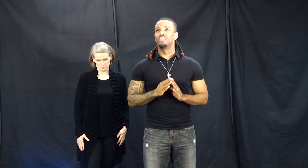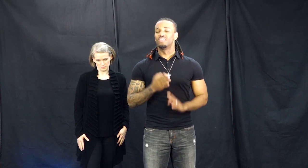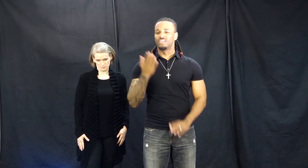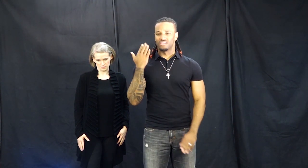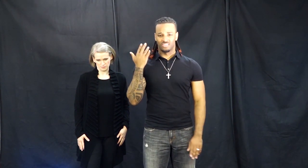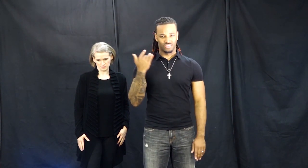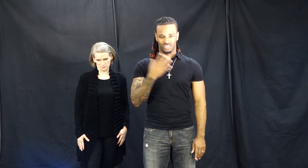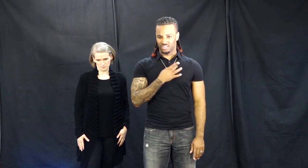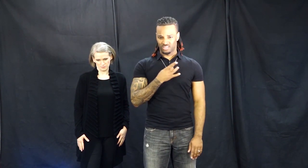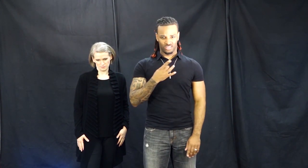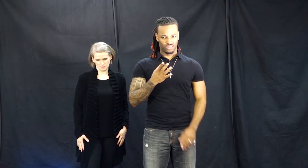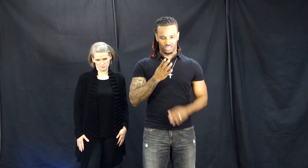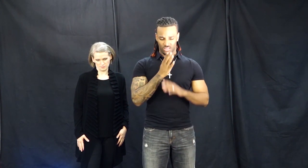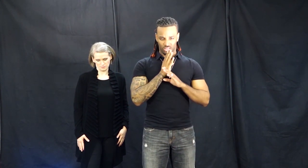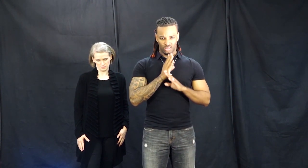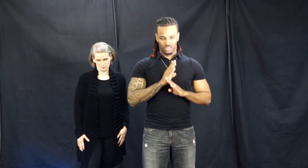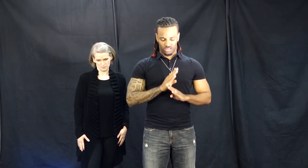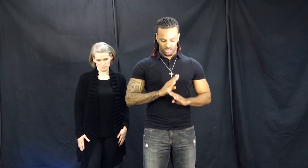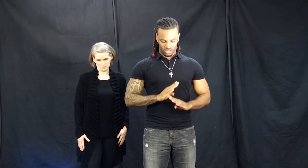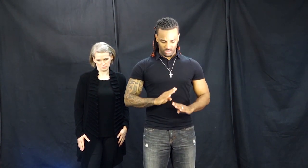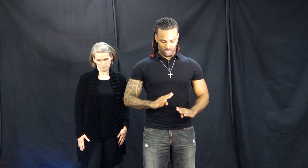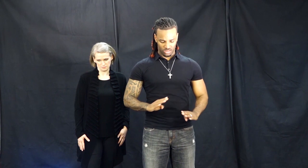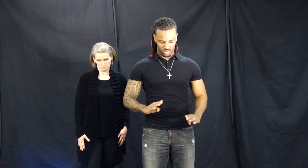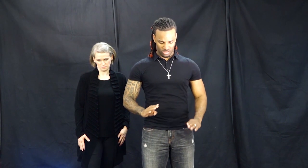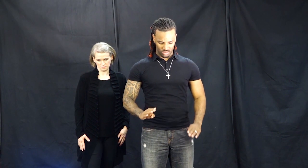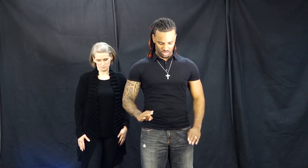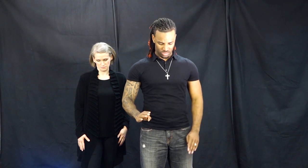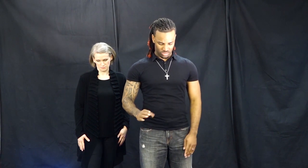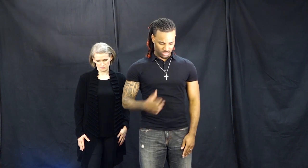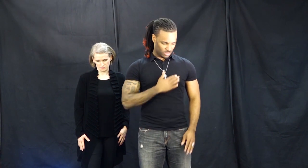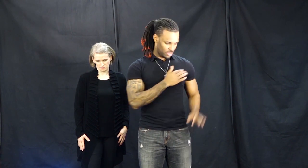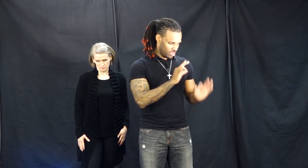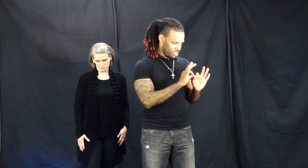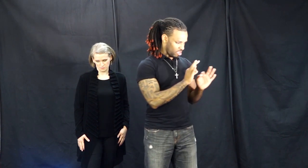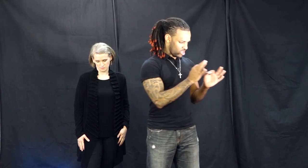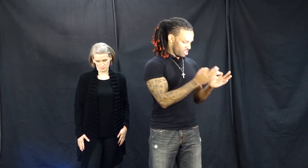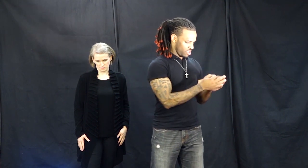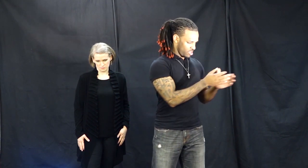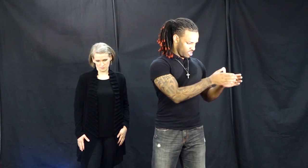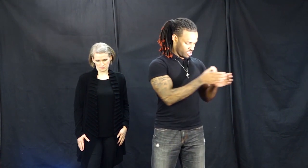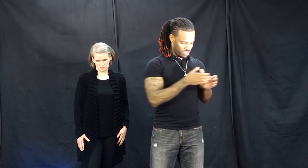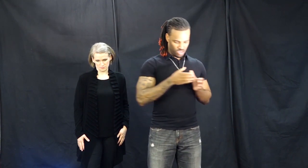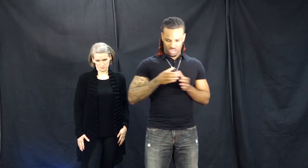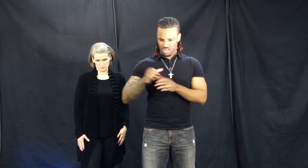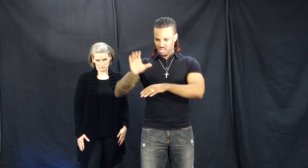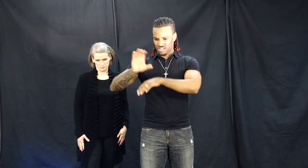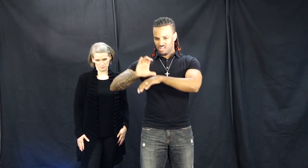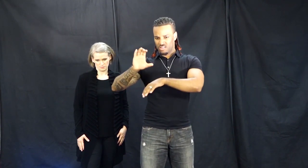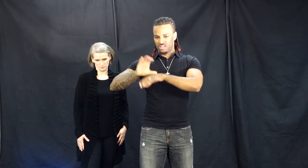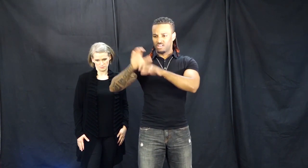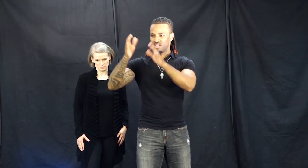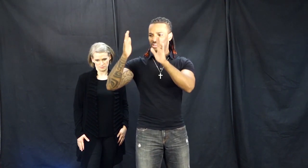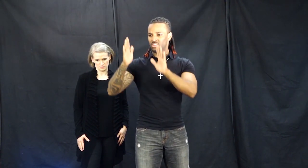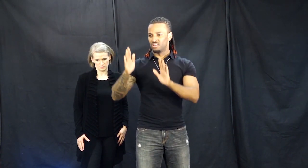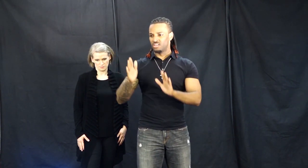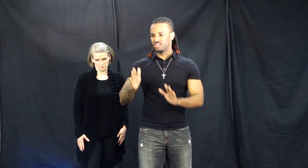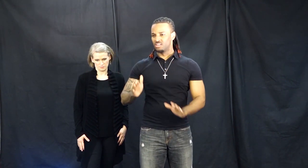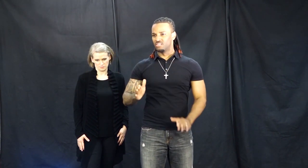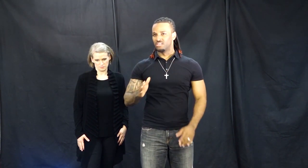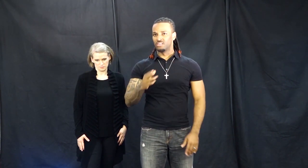I never liked the quiet before. I take the children to church on Sunday, a